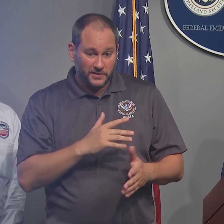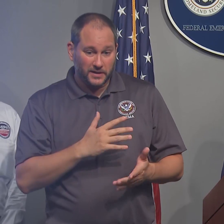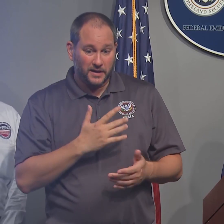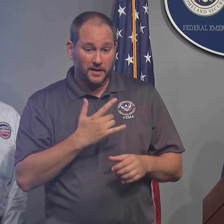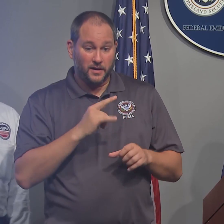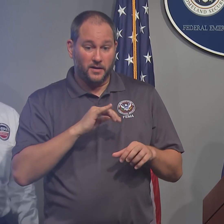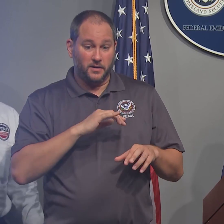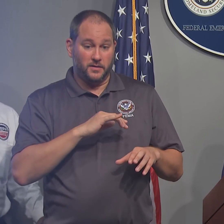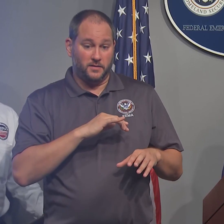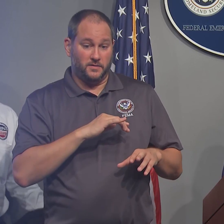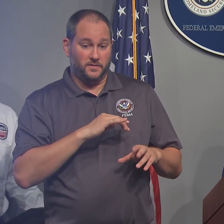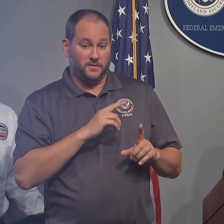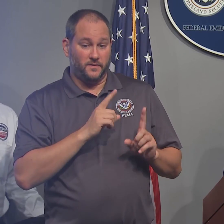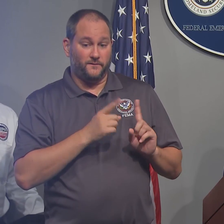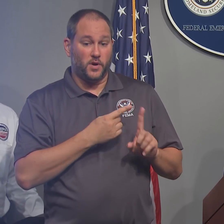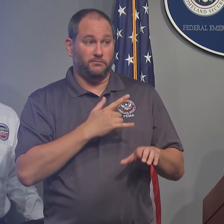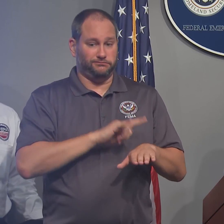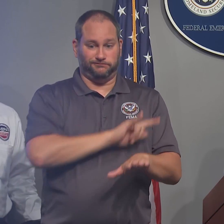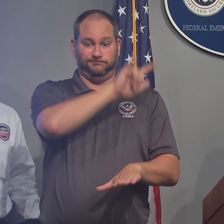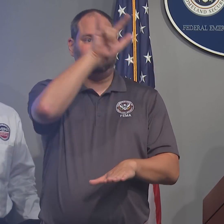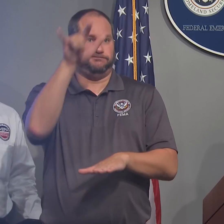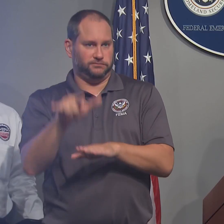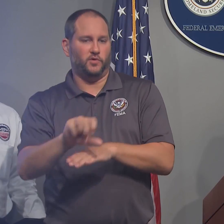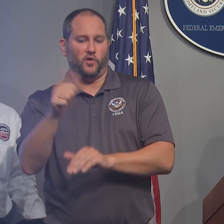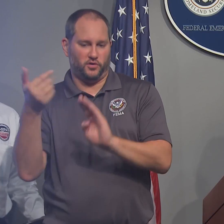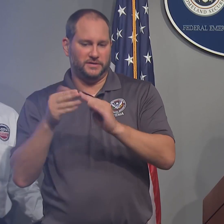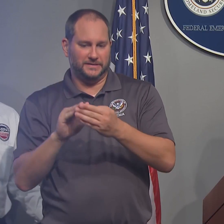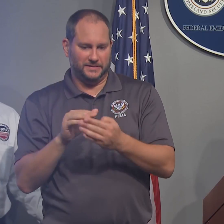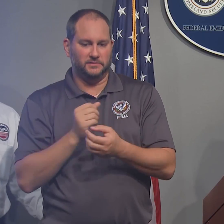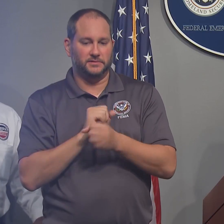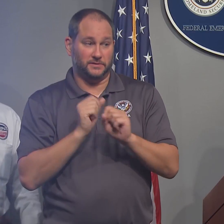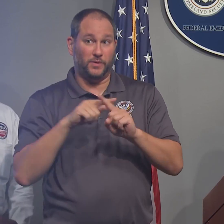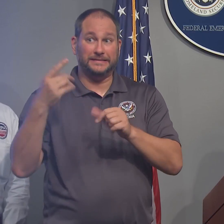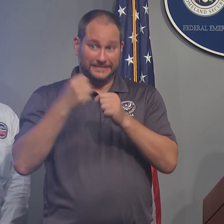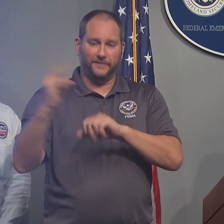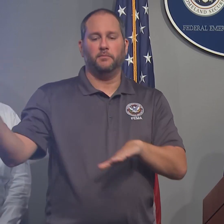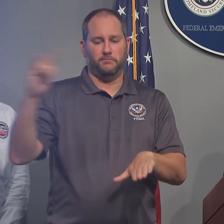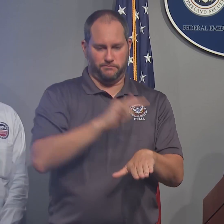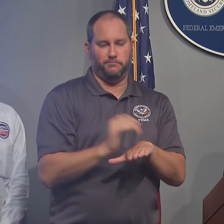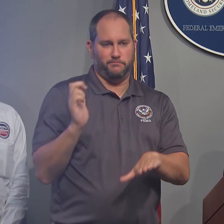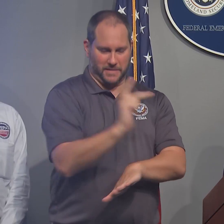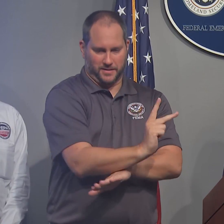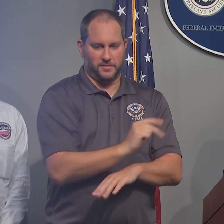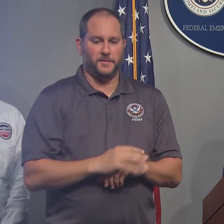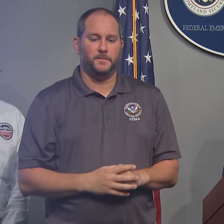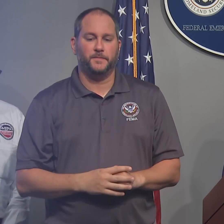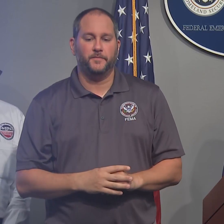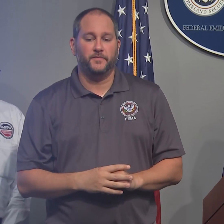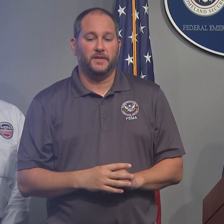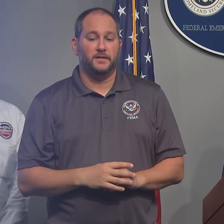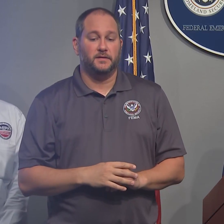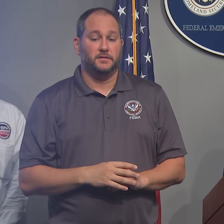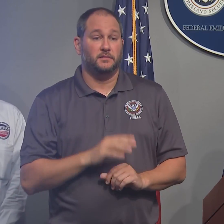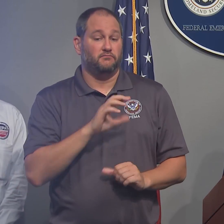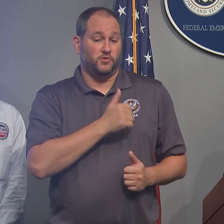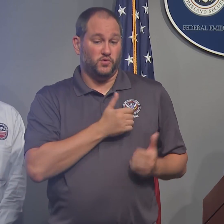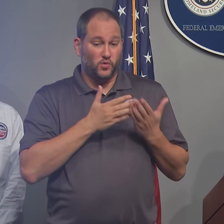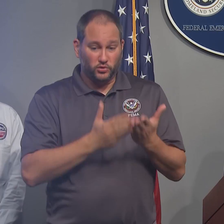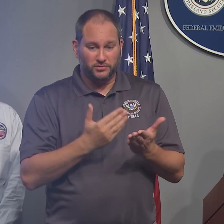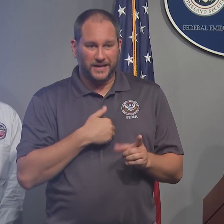soon as it is safe to fly those missions. Coast Guard is also pre-staging other deployable specialized forces